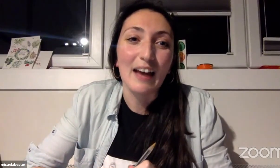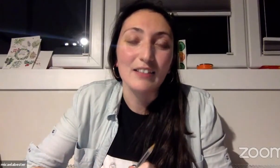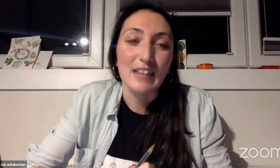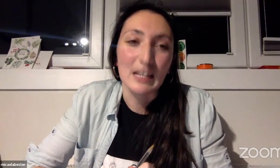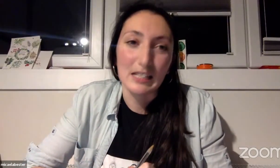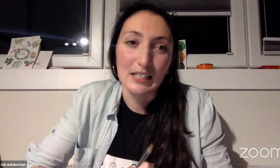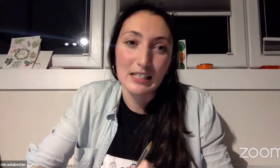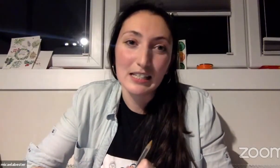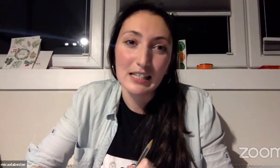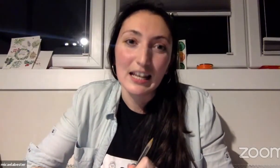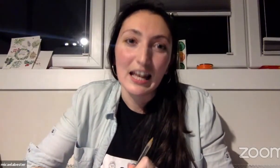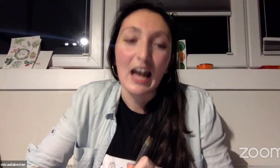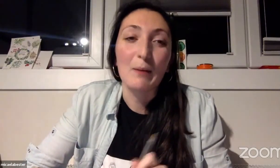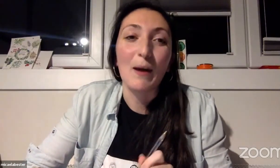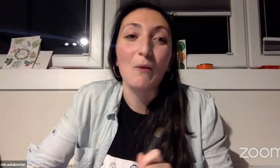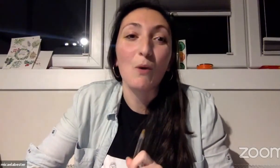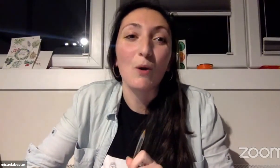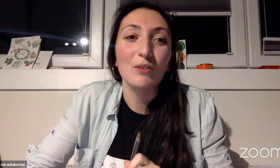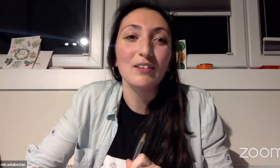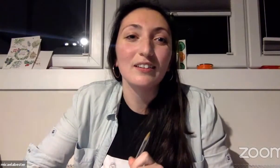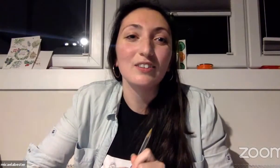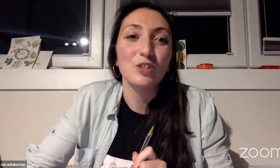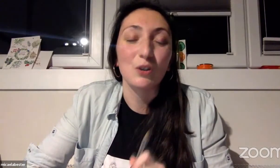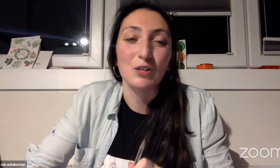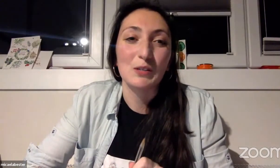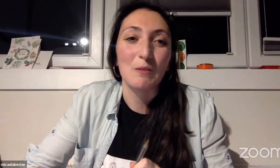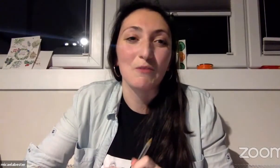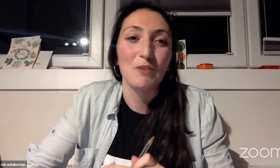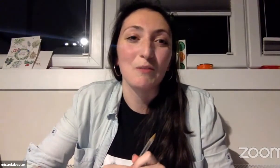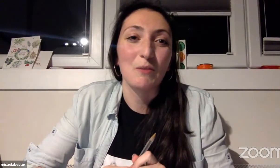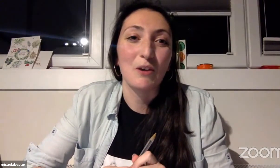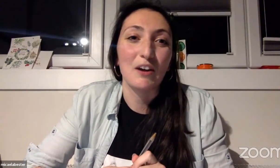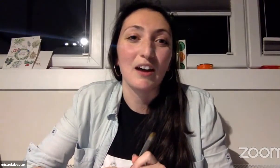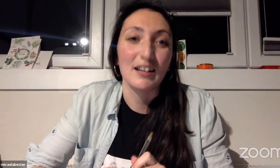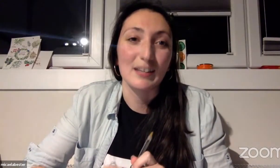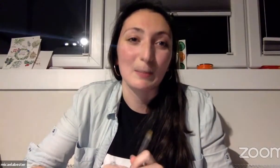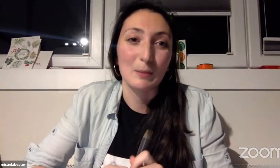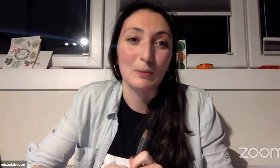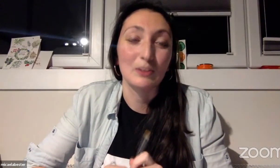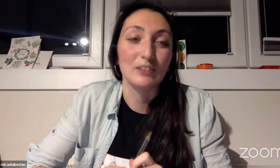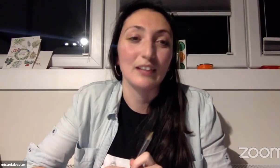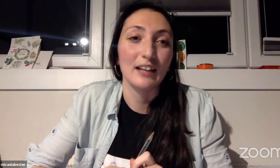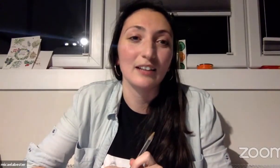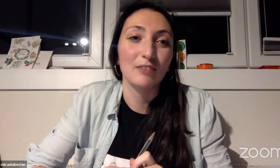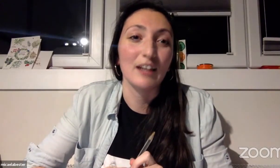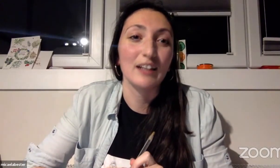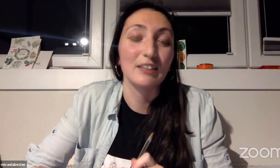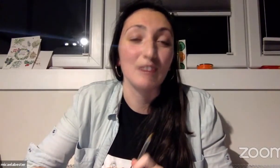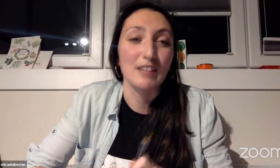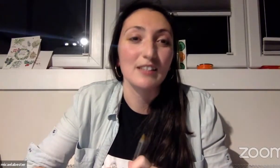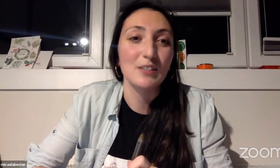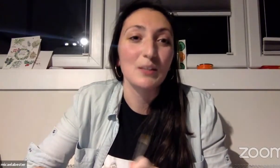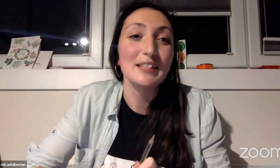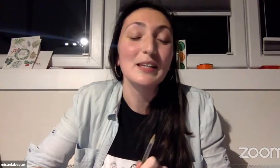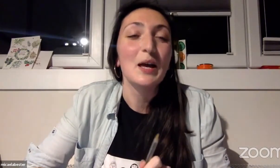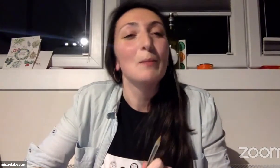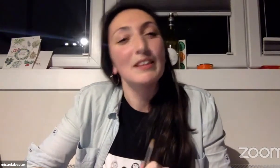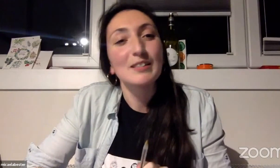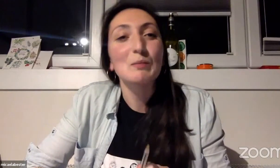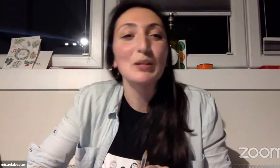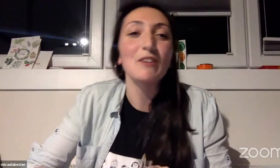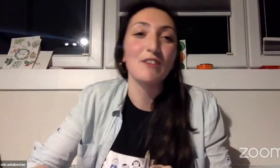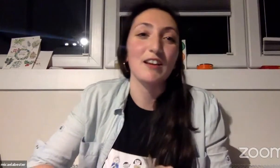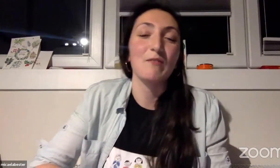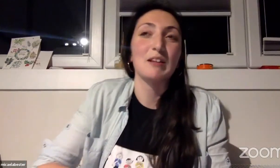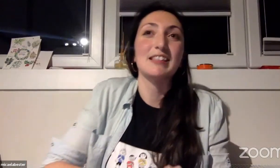bit outdated. I won't show you some of the more unacceptable, like, frankly racist ones, but